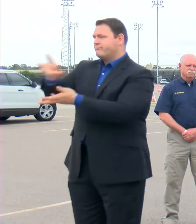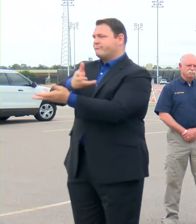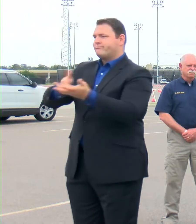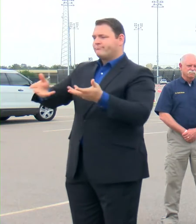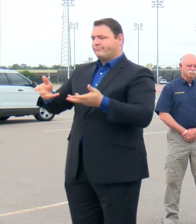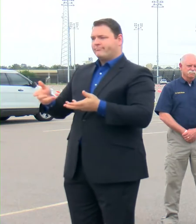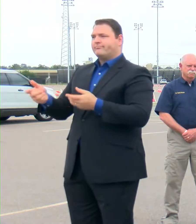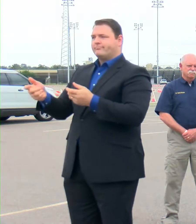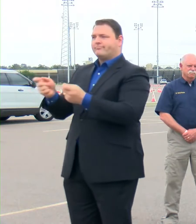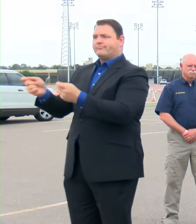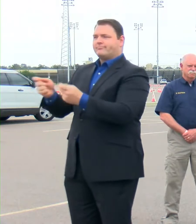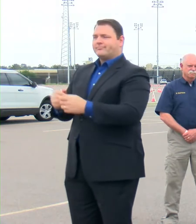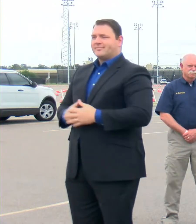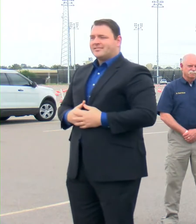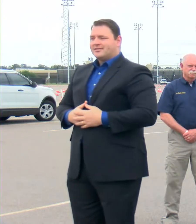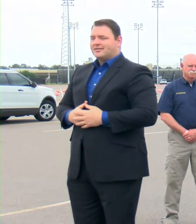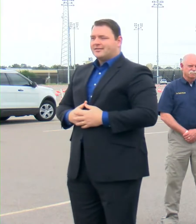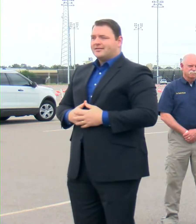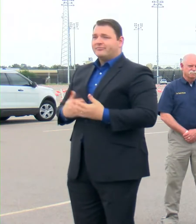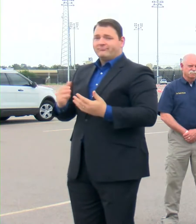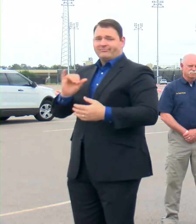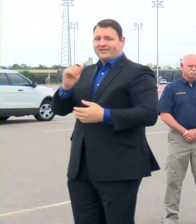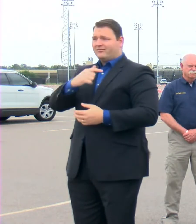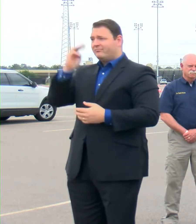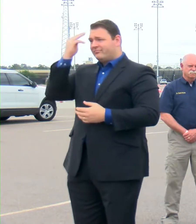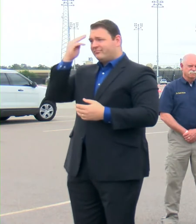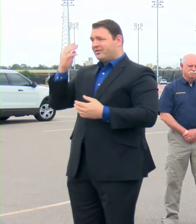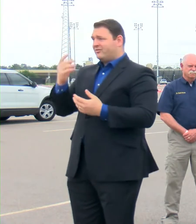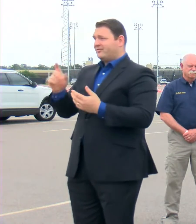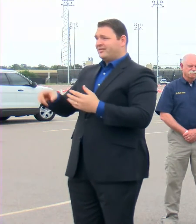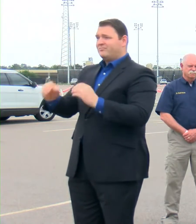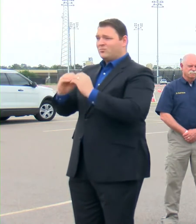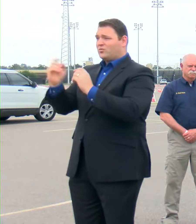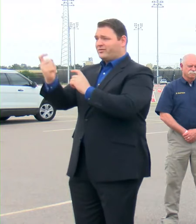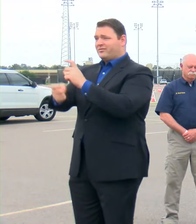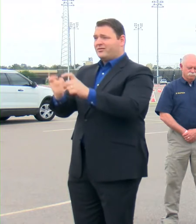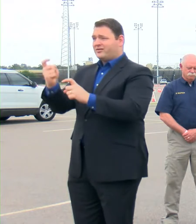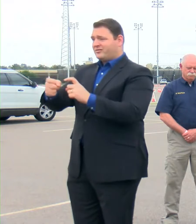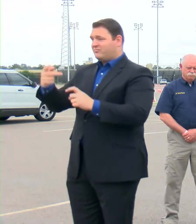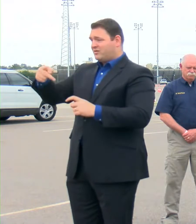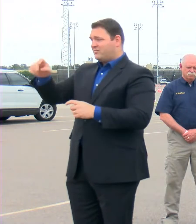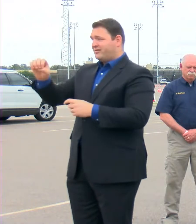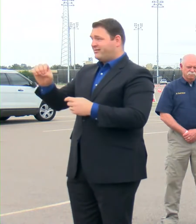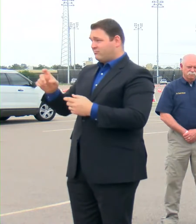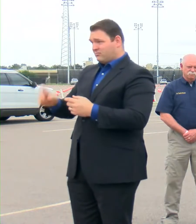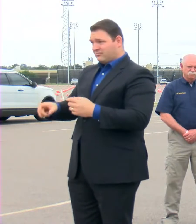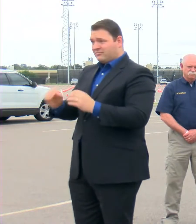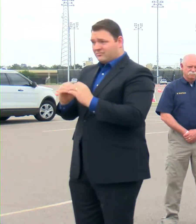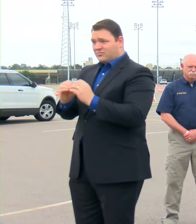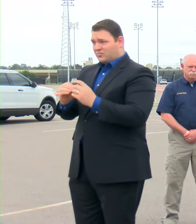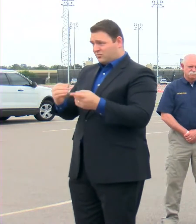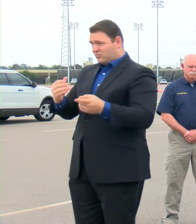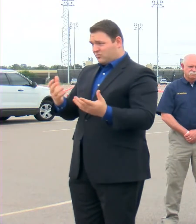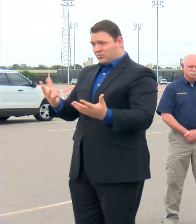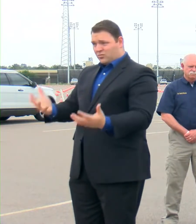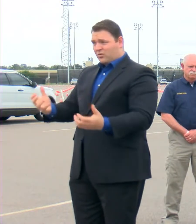said, with donations, you can never have enough PPE equipment. Anybody that would like to donate masks, gowns,